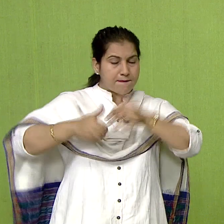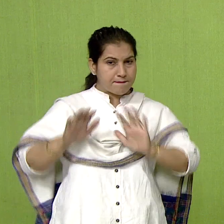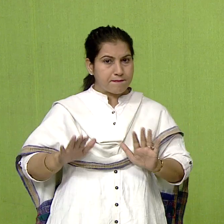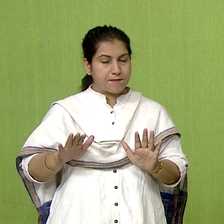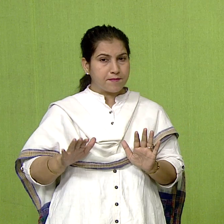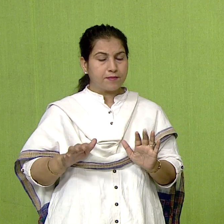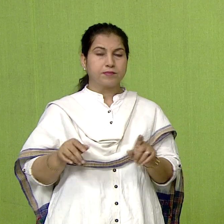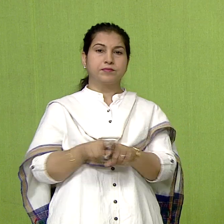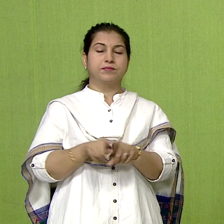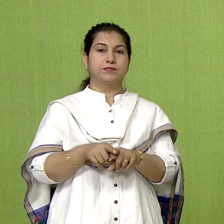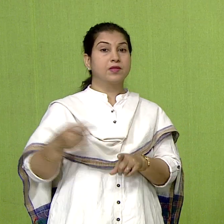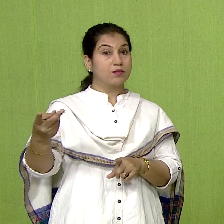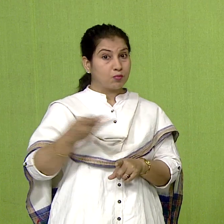in both England